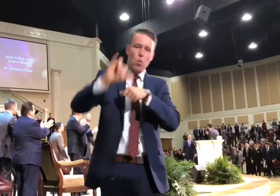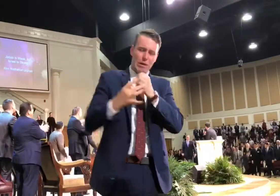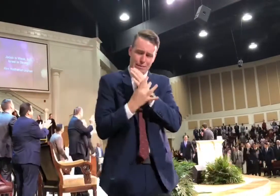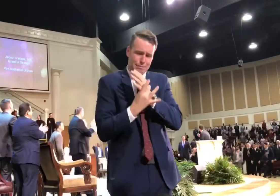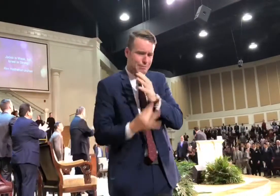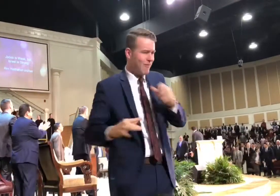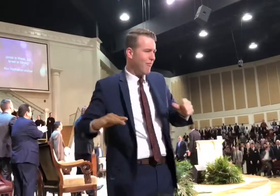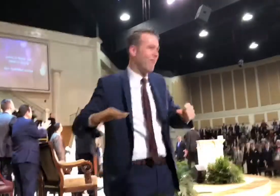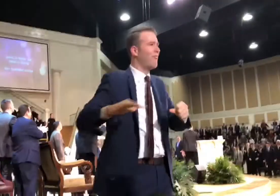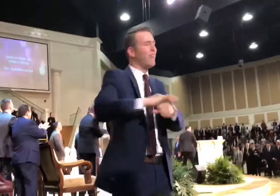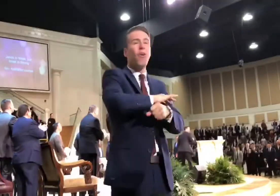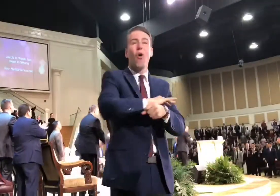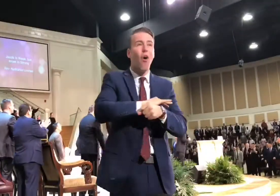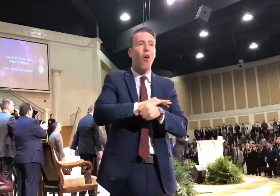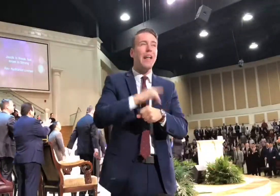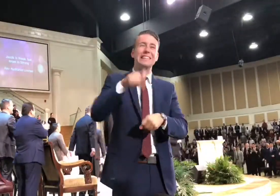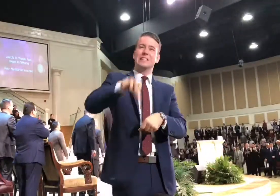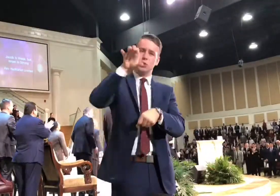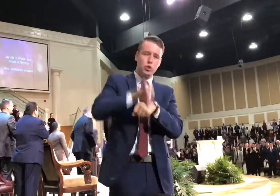It needs a church